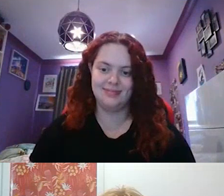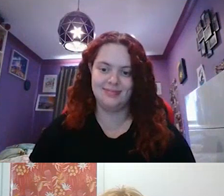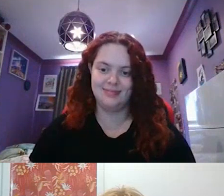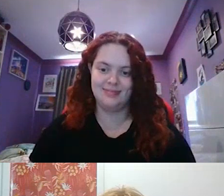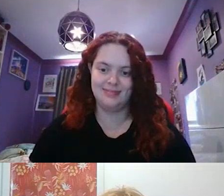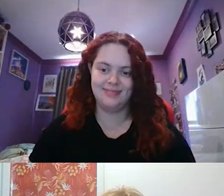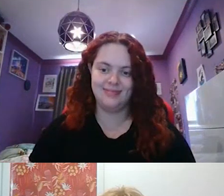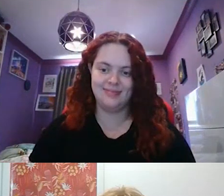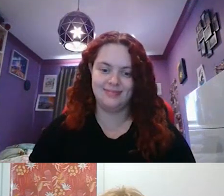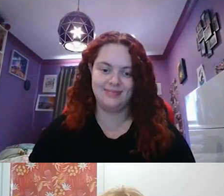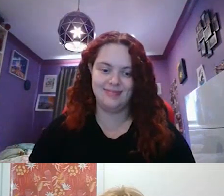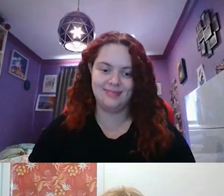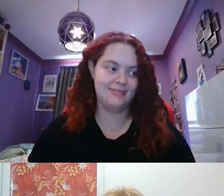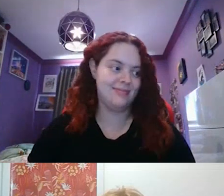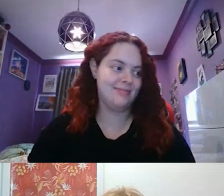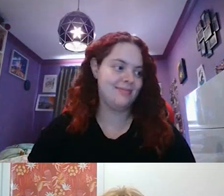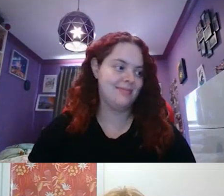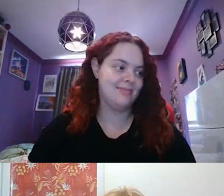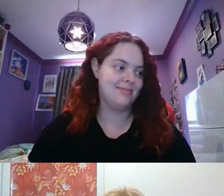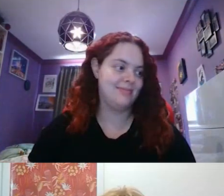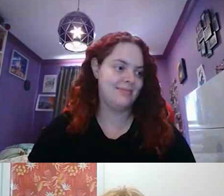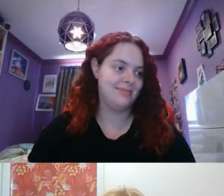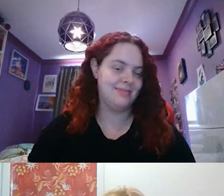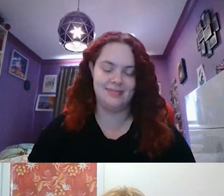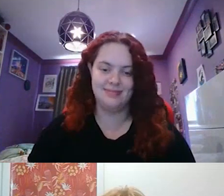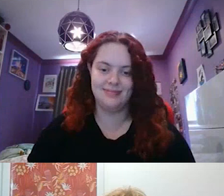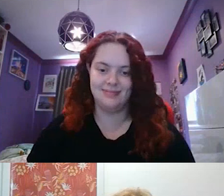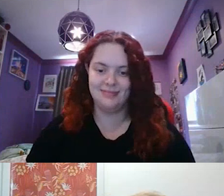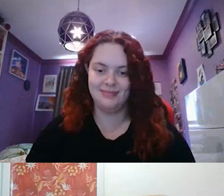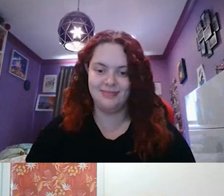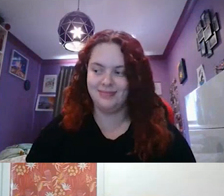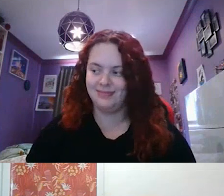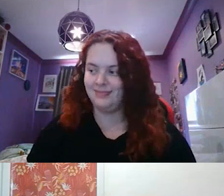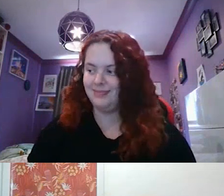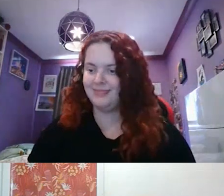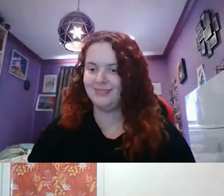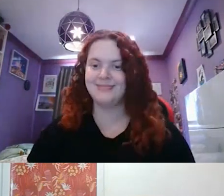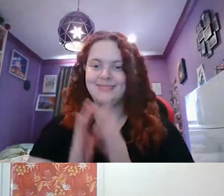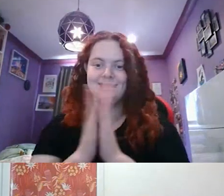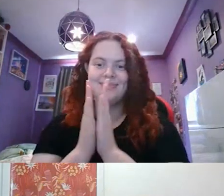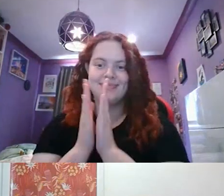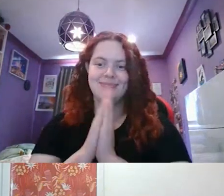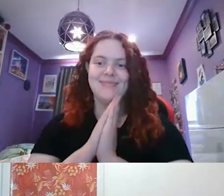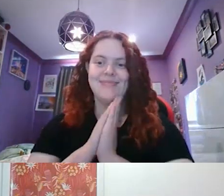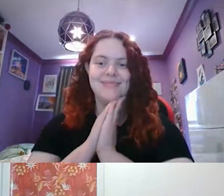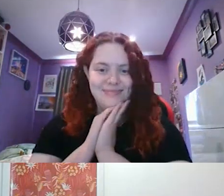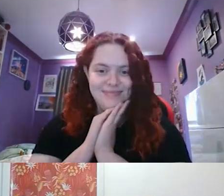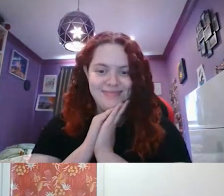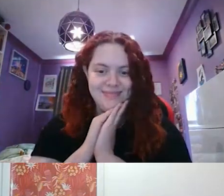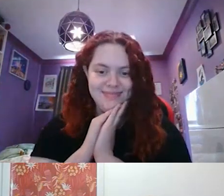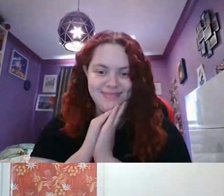about using those toys and those books in the future. Thank you, everyone. I wish we had more time together,